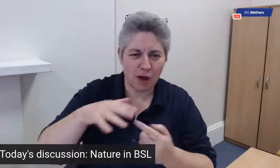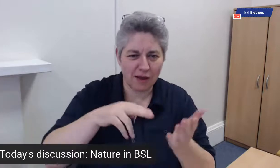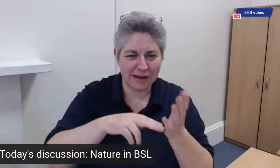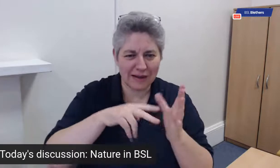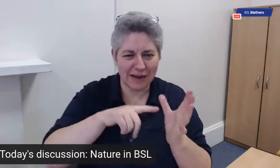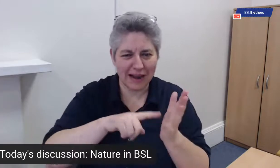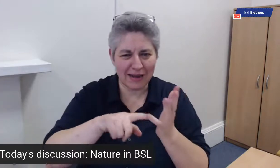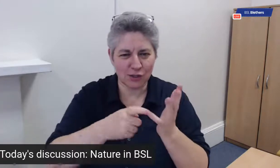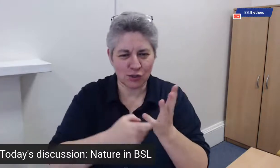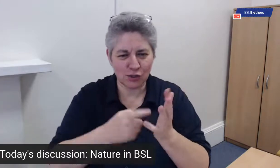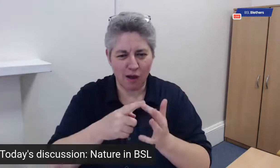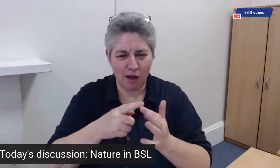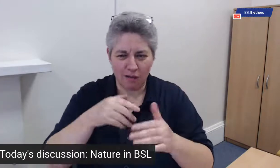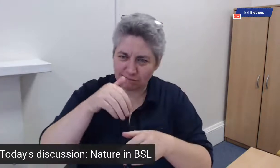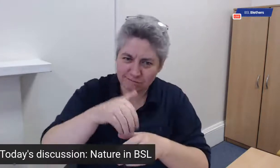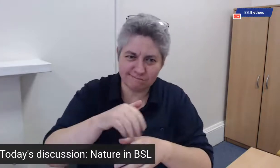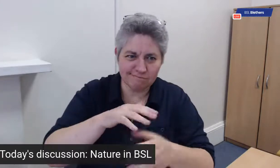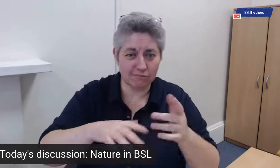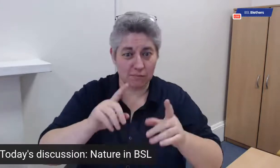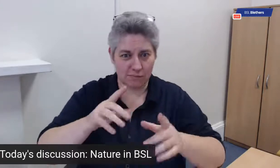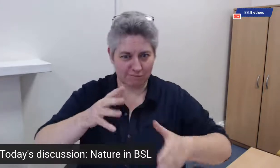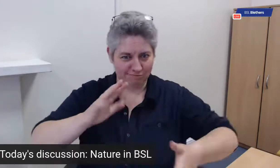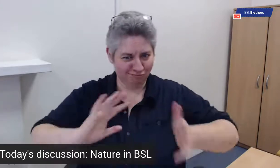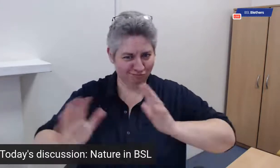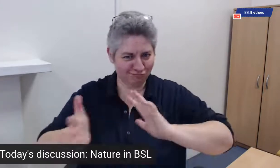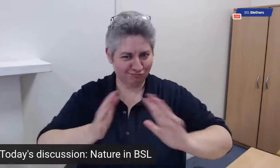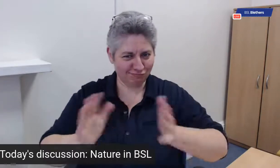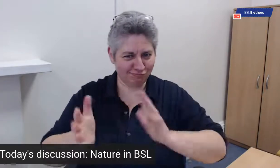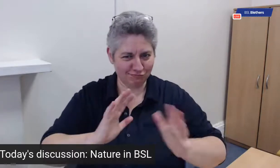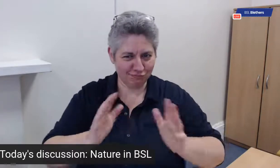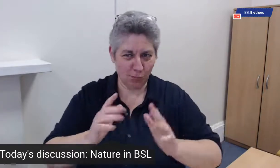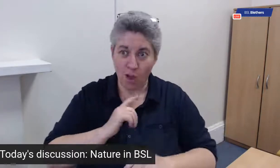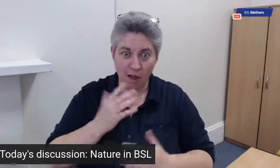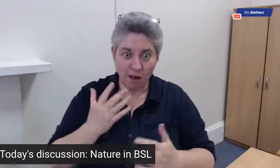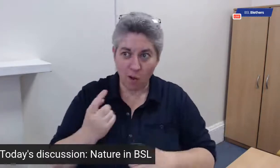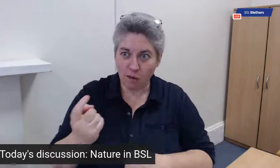today's discussion is all going to be about nature and BSL.